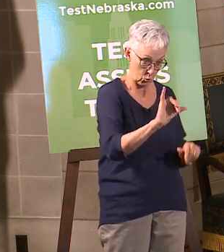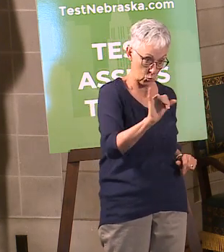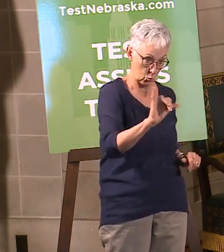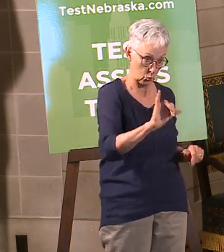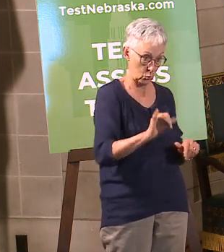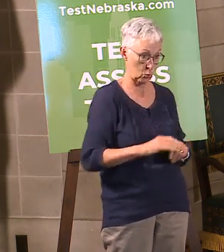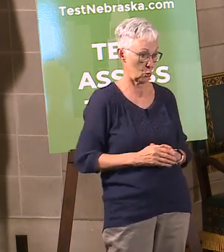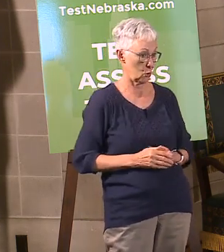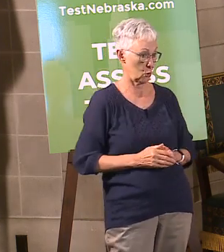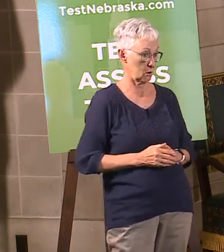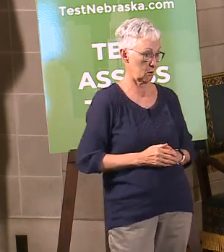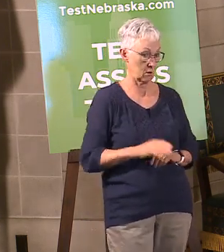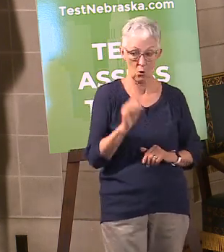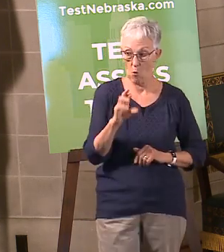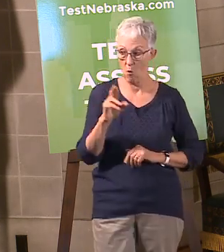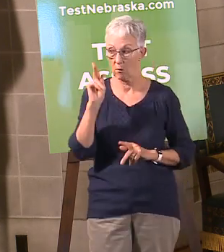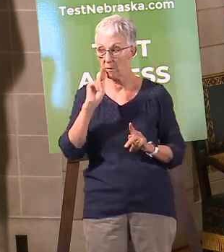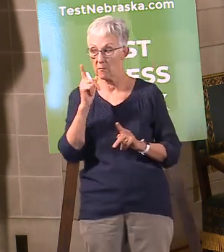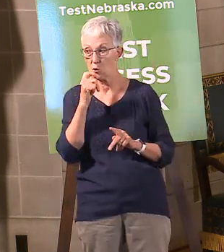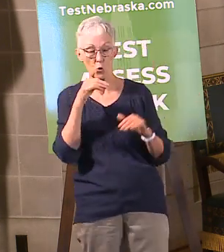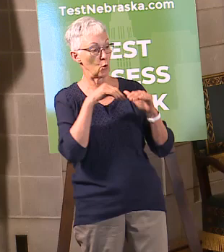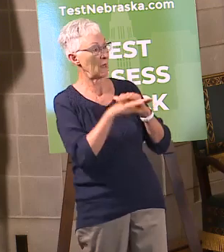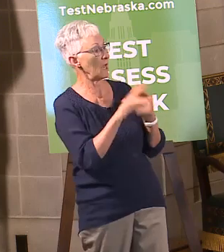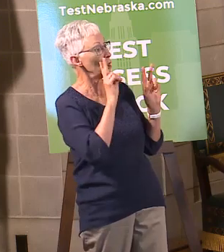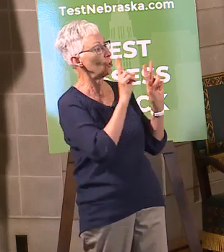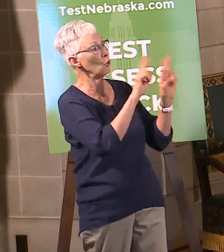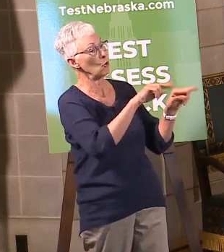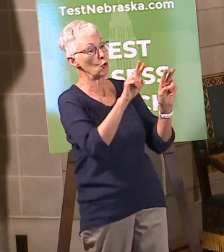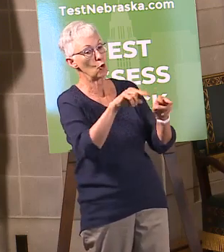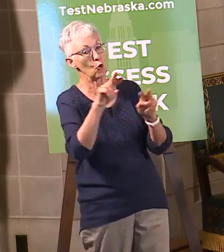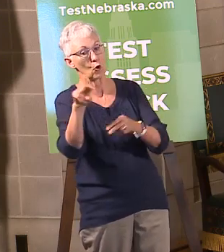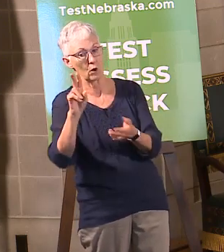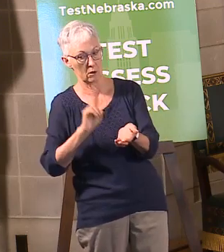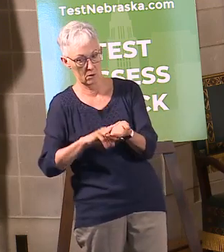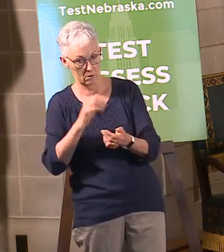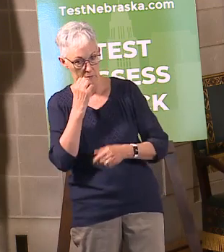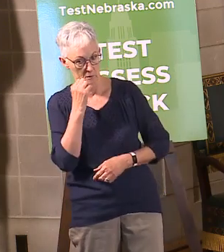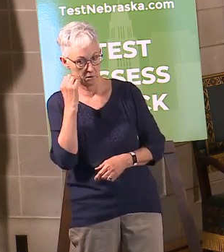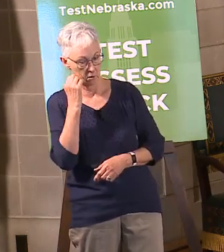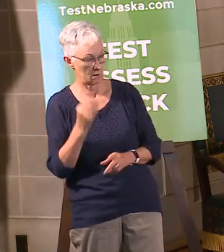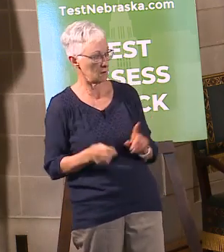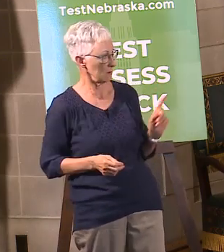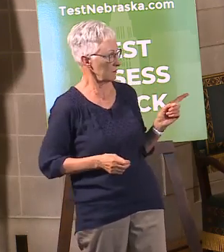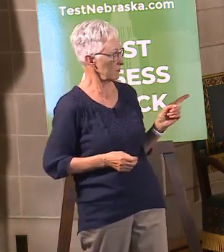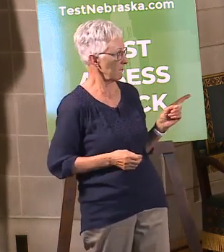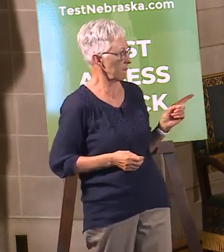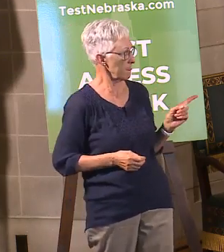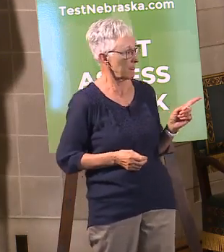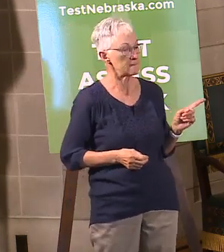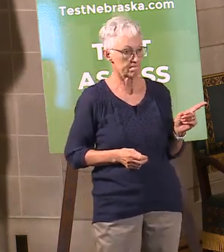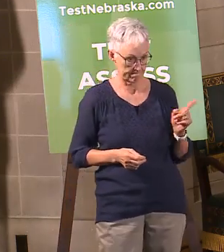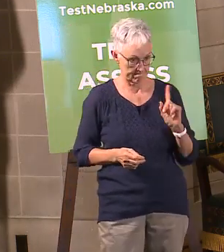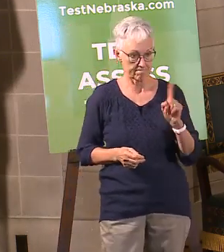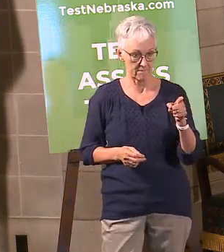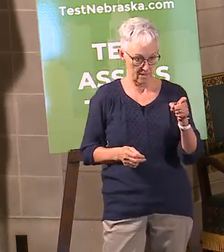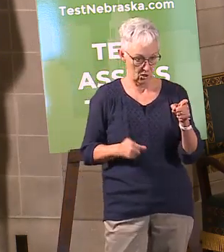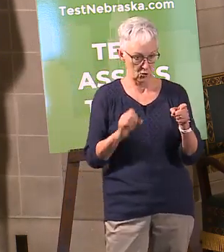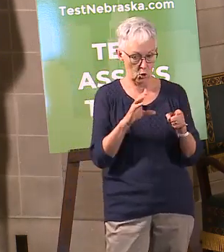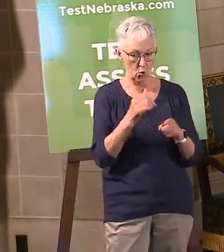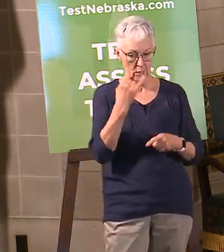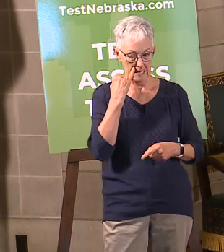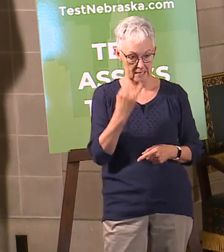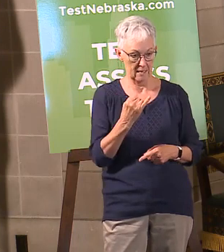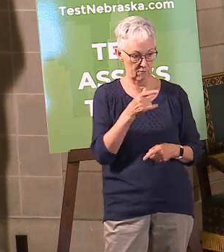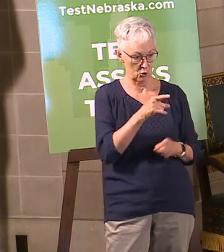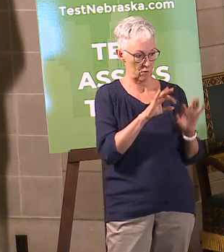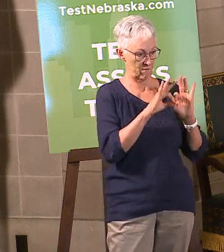facilities as a place to put somebody? So the latter, okay, so the question was, when you say families are being told, what family specifically? If you're a family looking